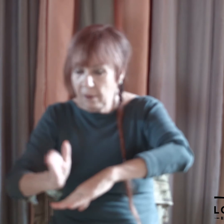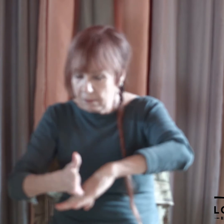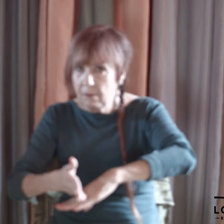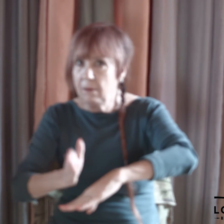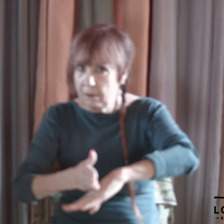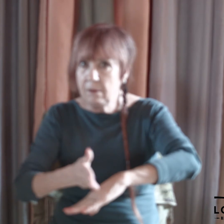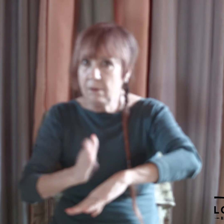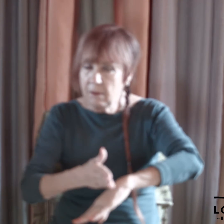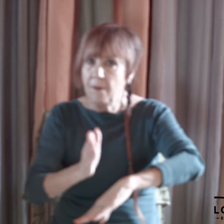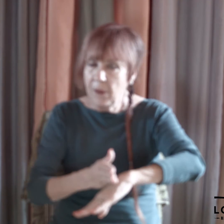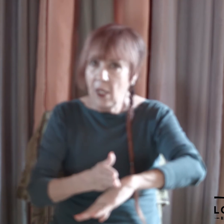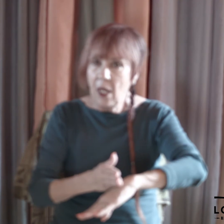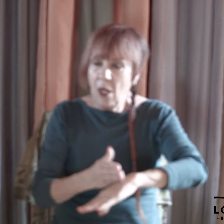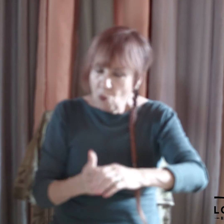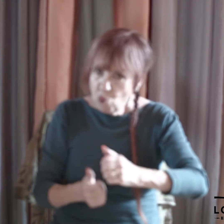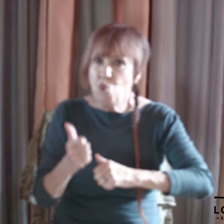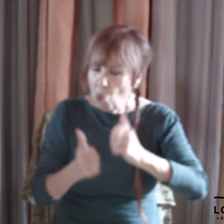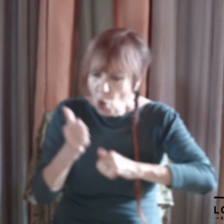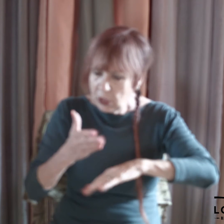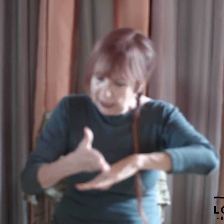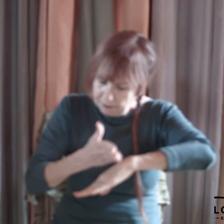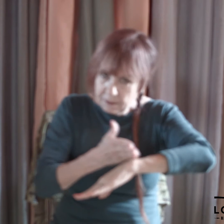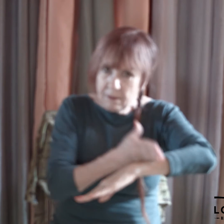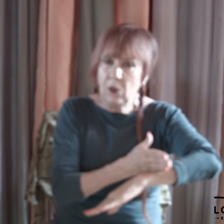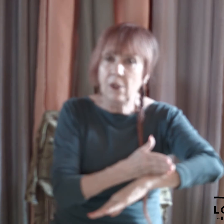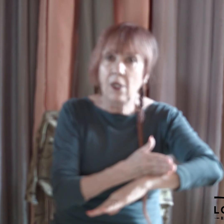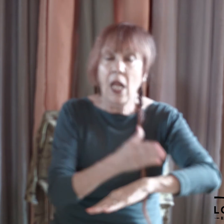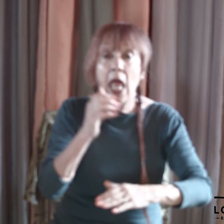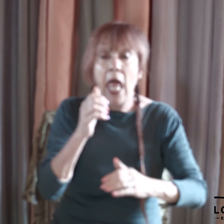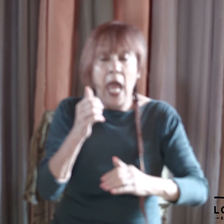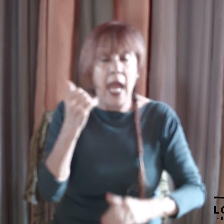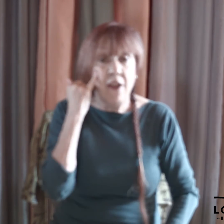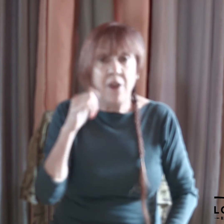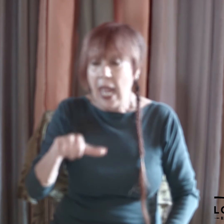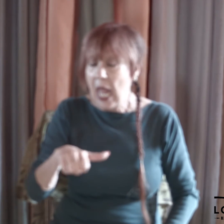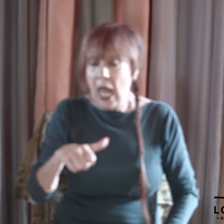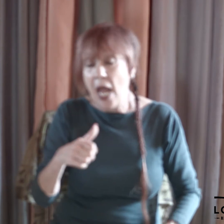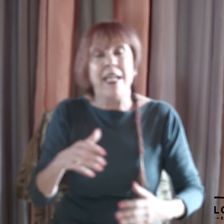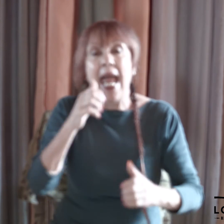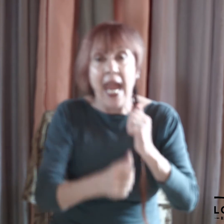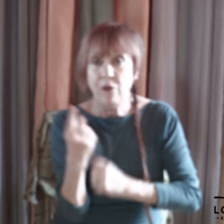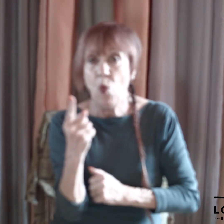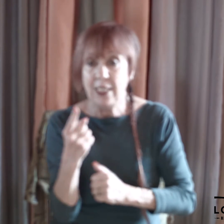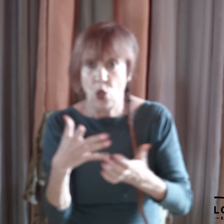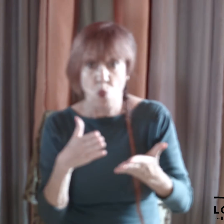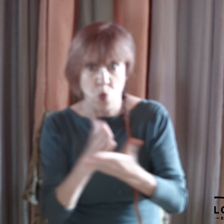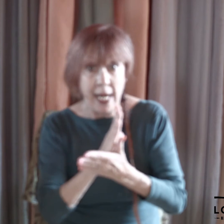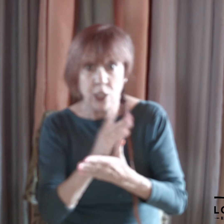are mostly on the upward track. Everyone's gains are always at risk. That's why we have to